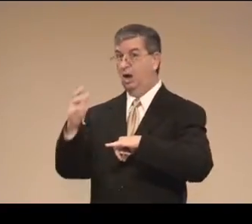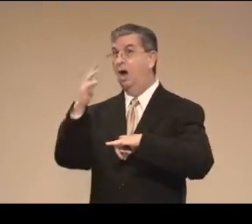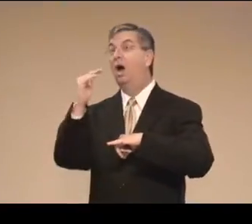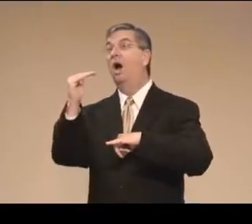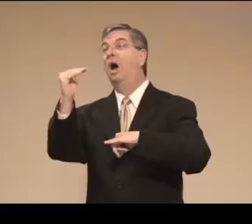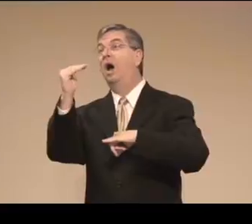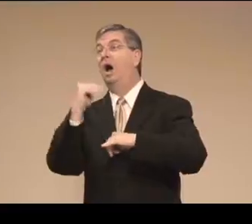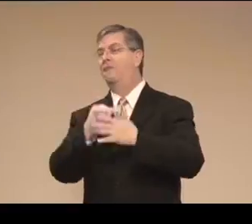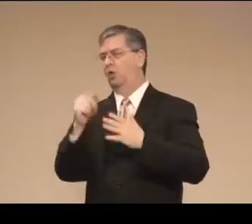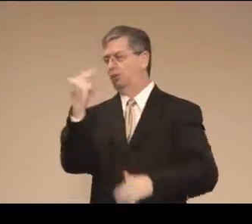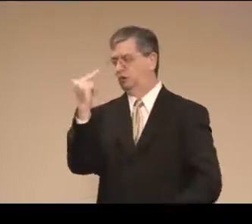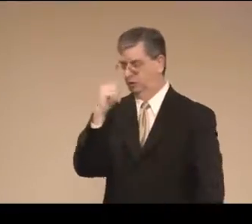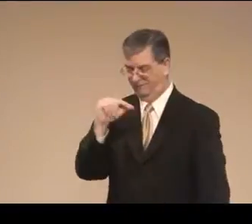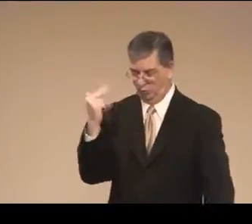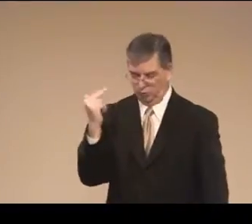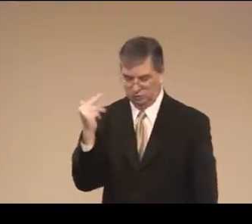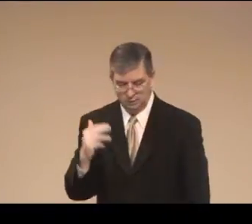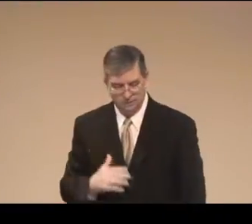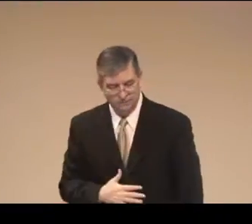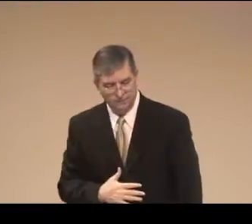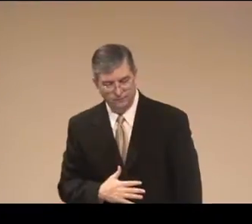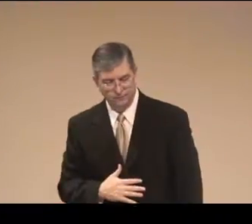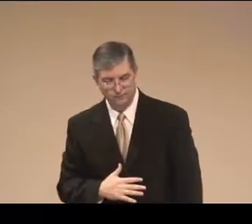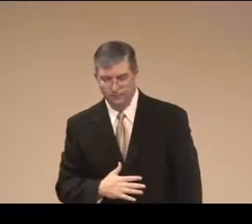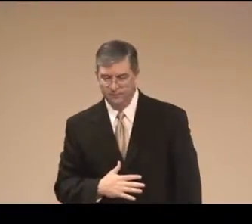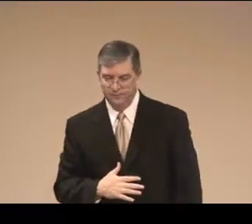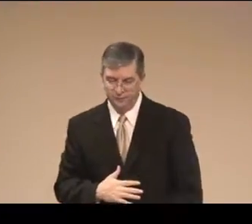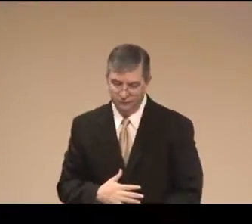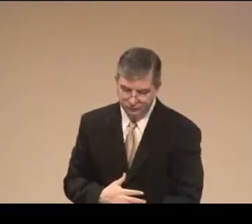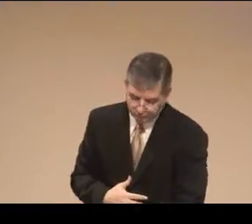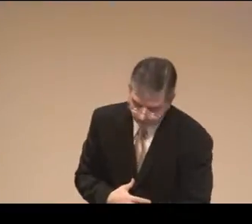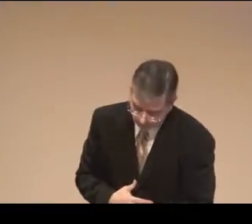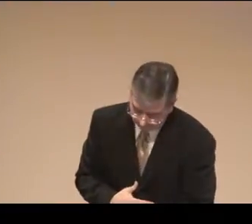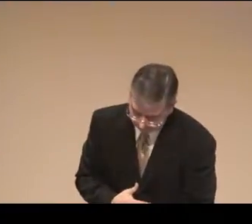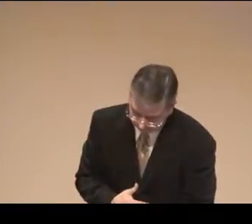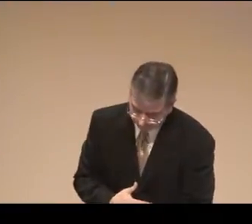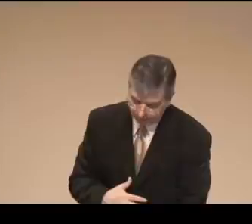to someone else? Like, you must be referring to them. And let's look at verse 13.